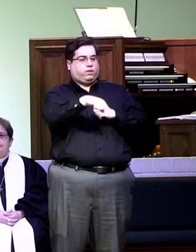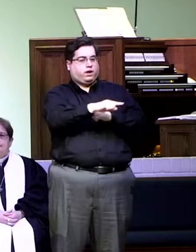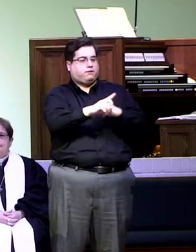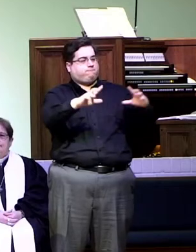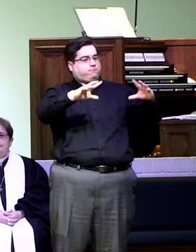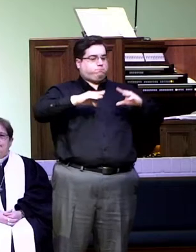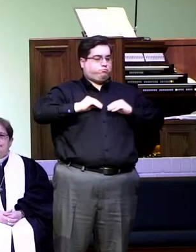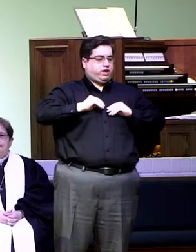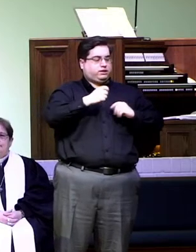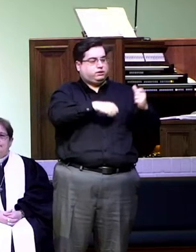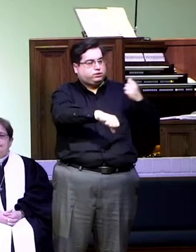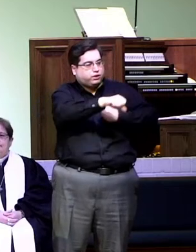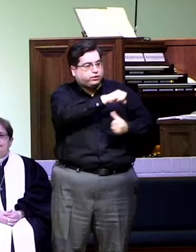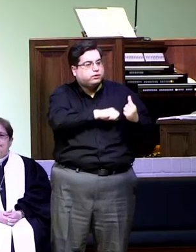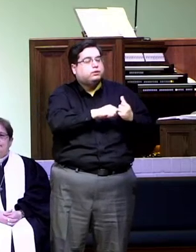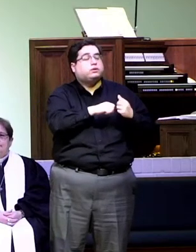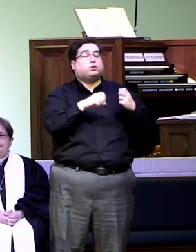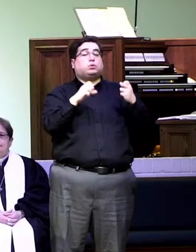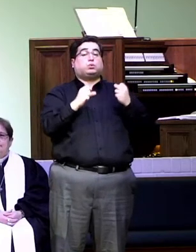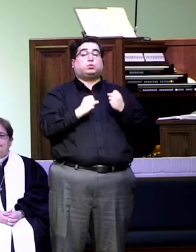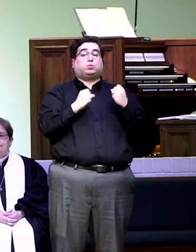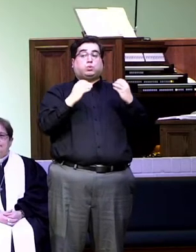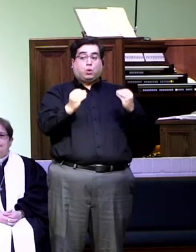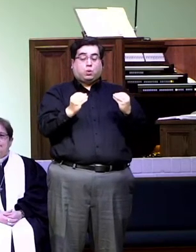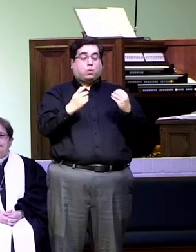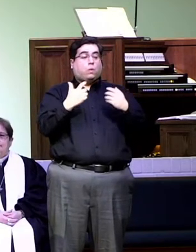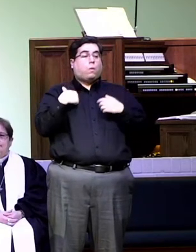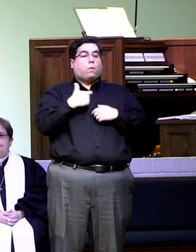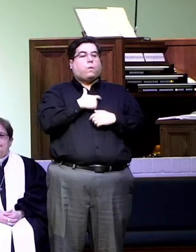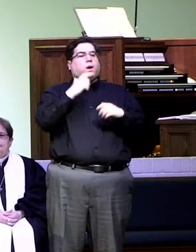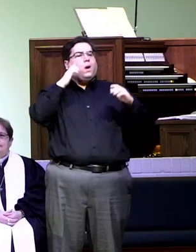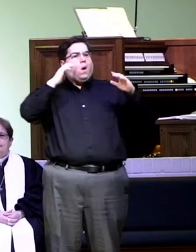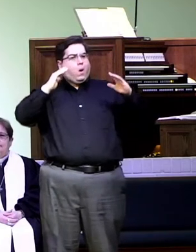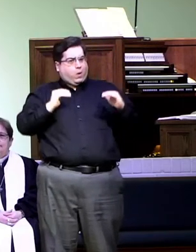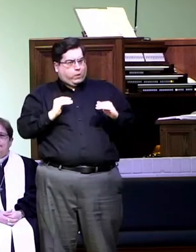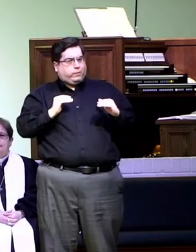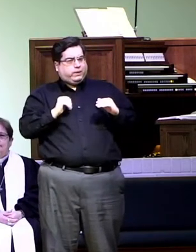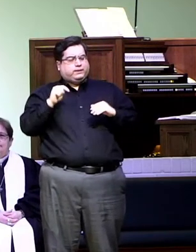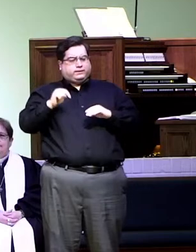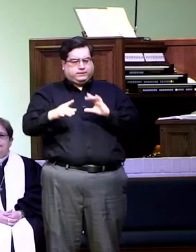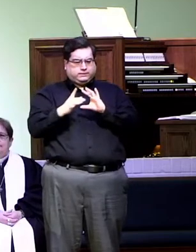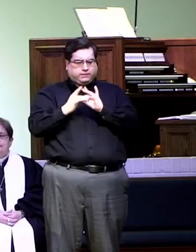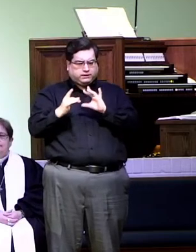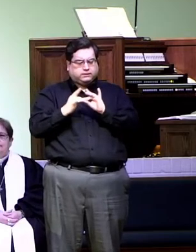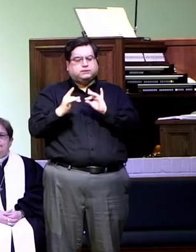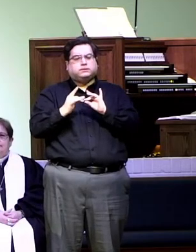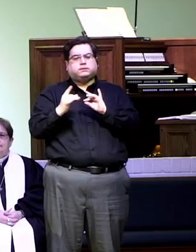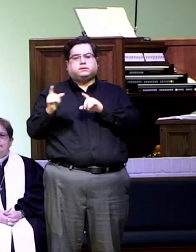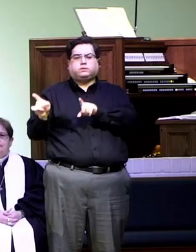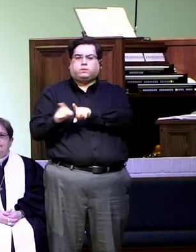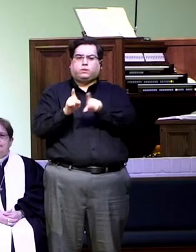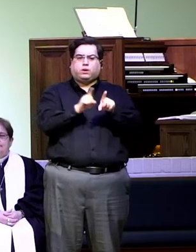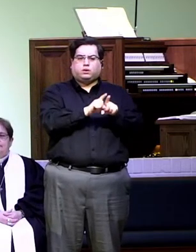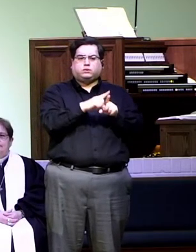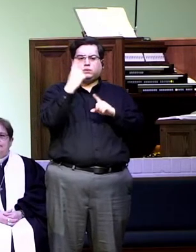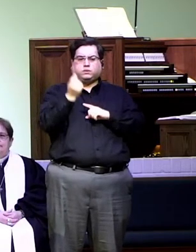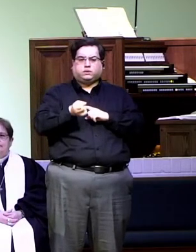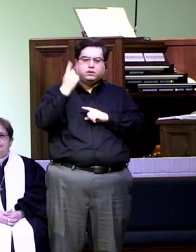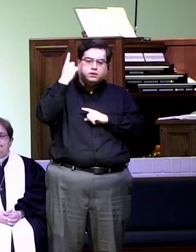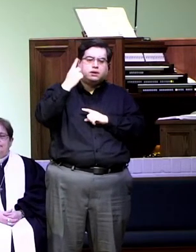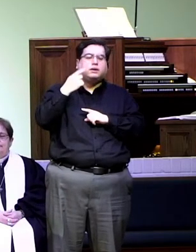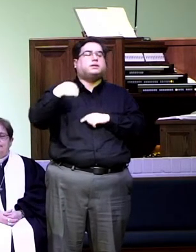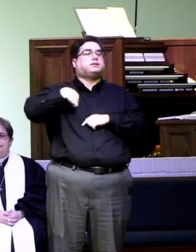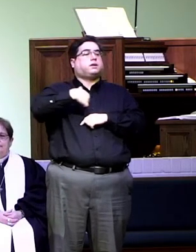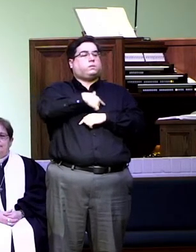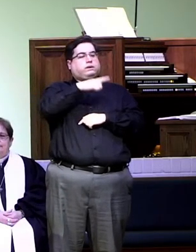other. And so we hope that in this message, what we also hear is that we are